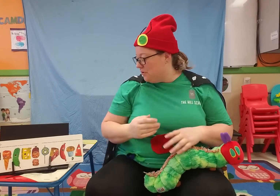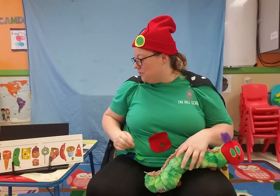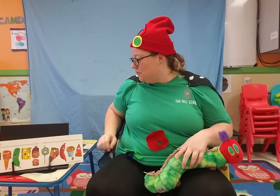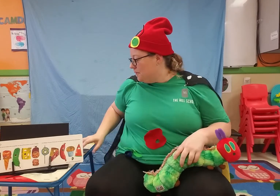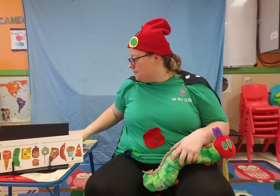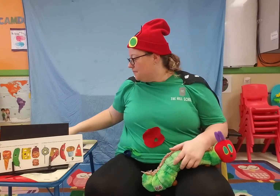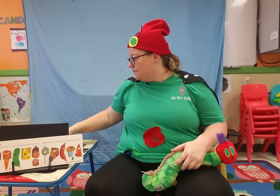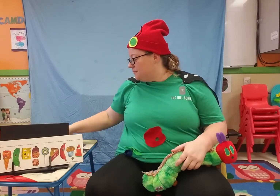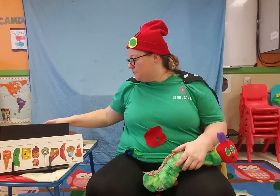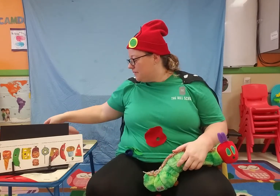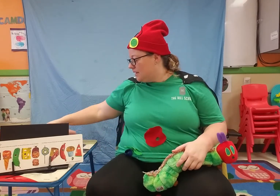through,